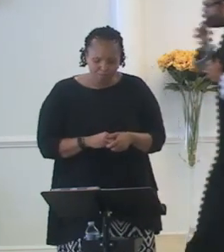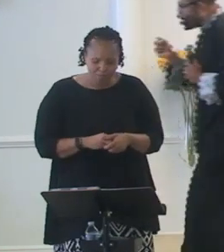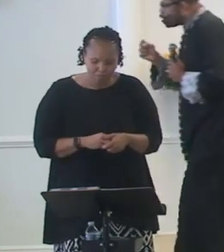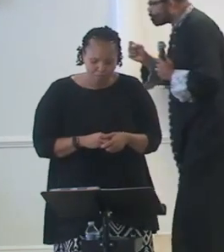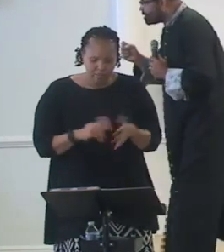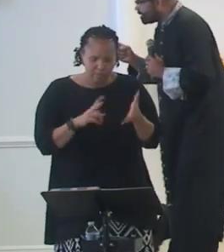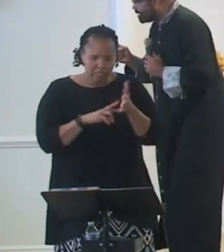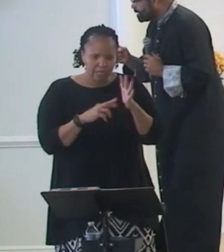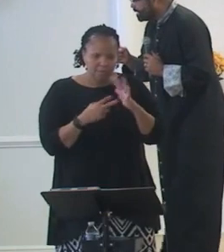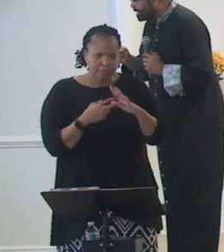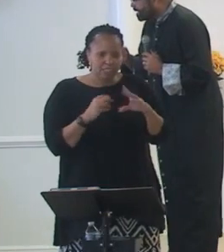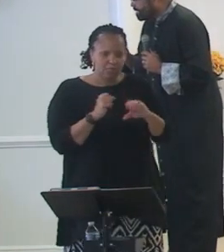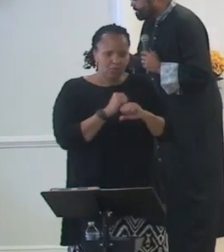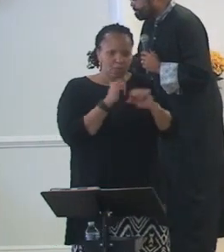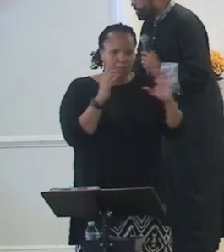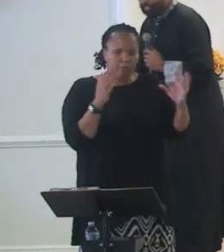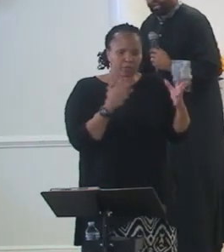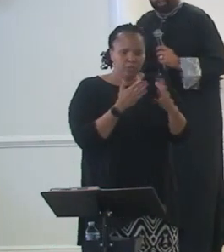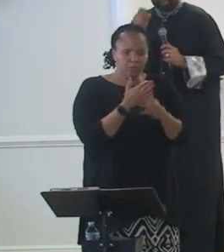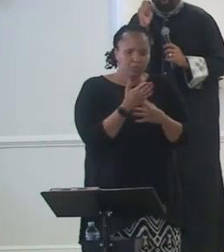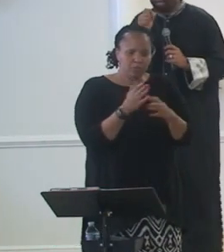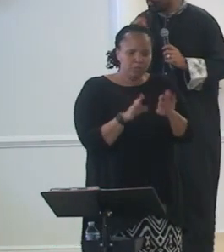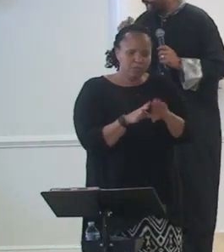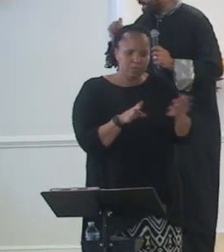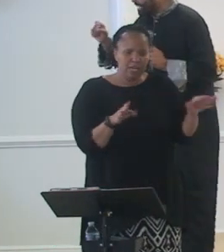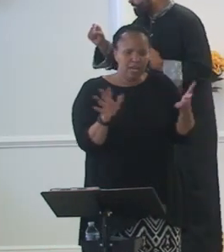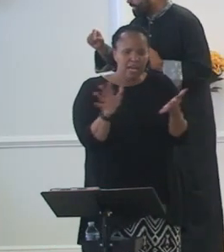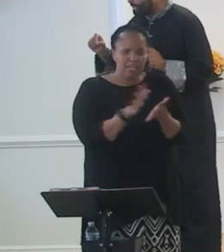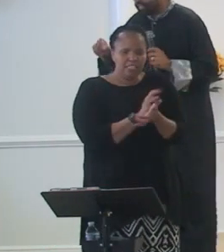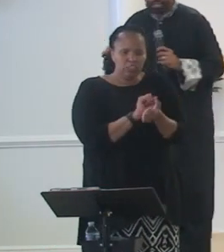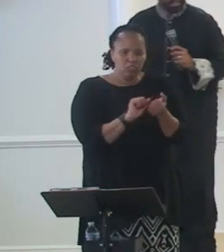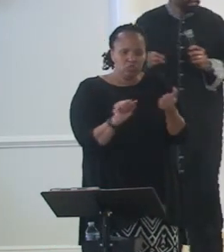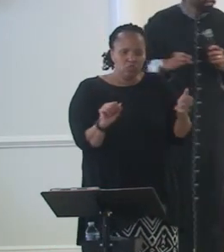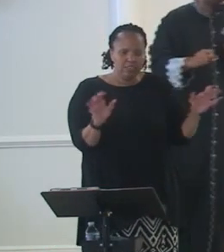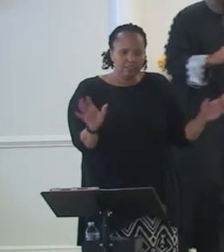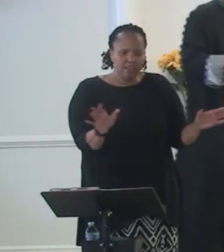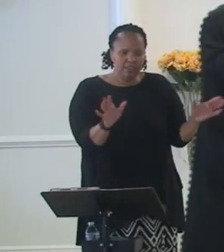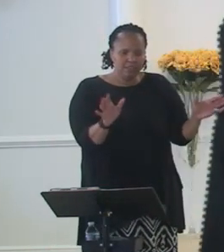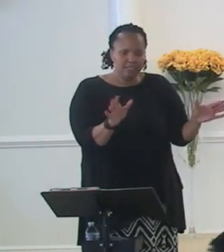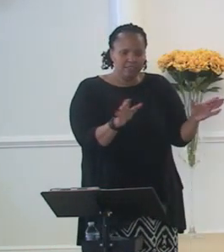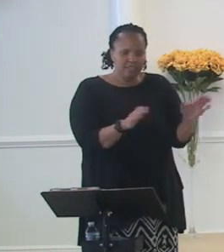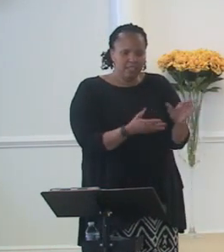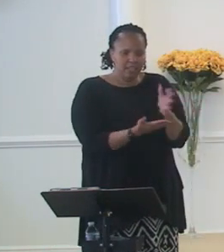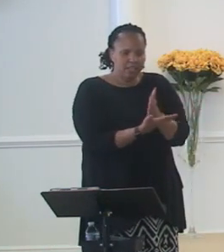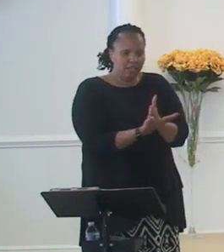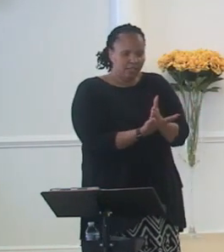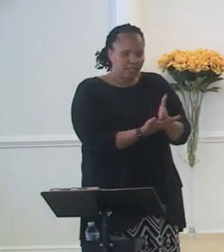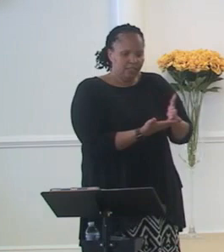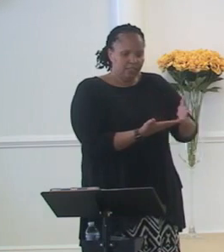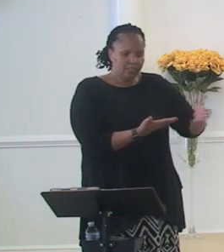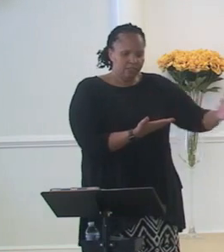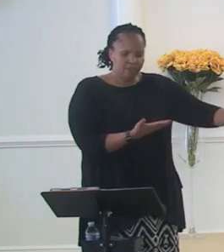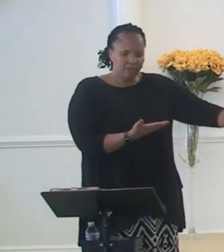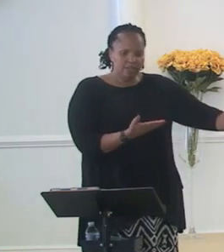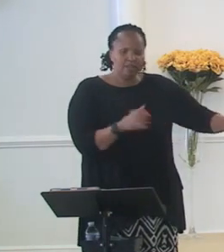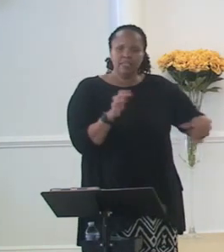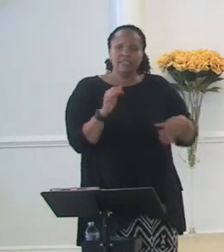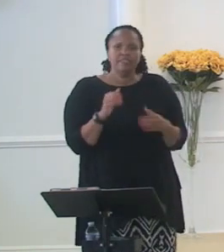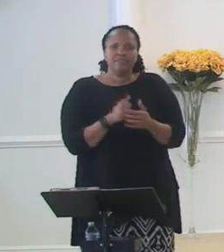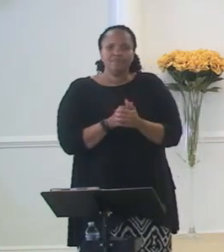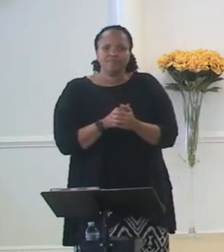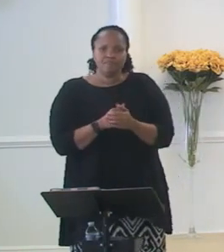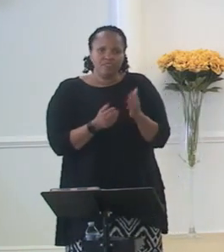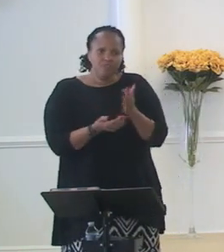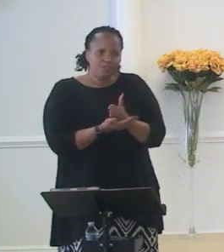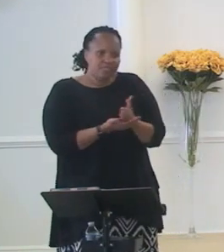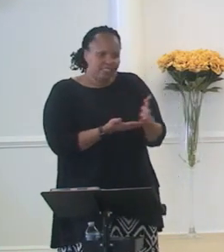Means to burst. Means destructive activity. Not to punch through a wall, but level